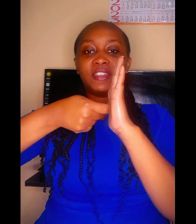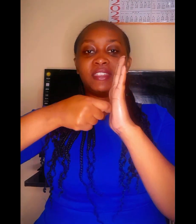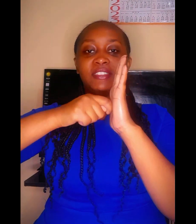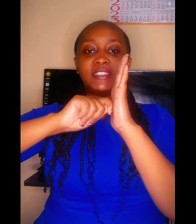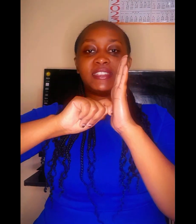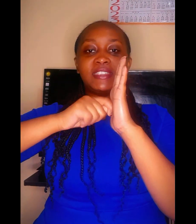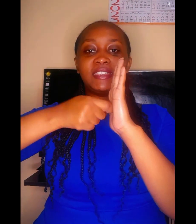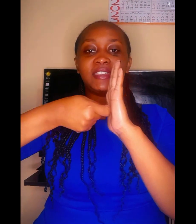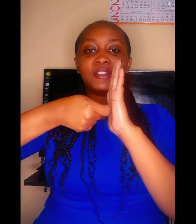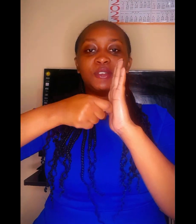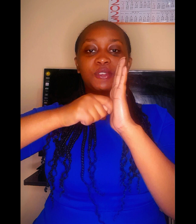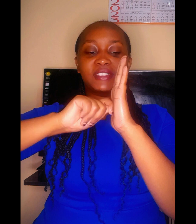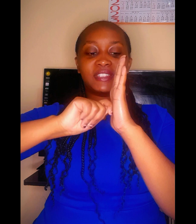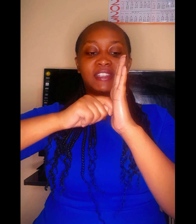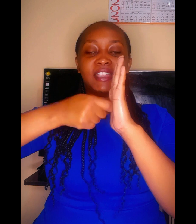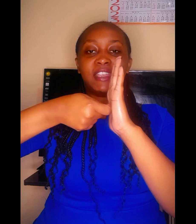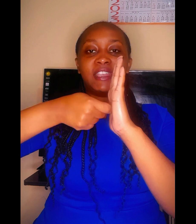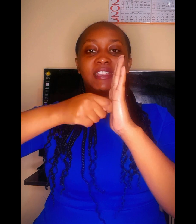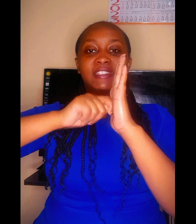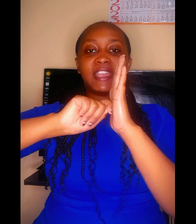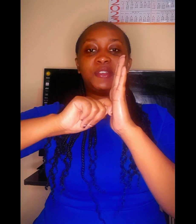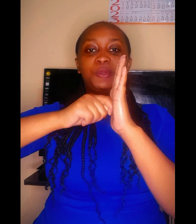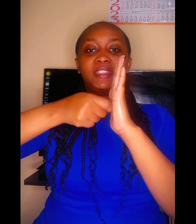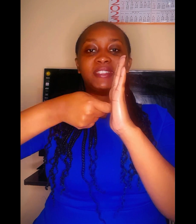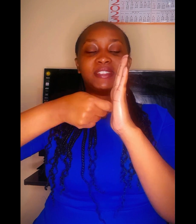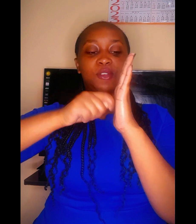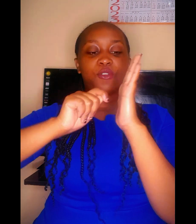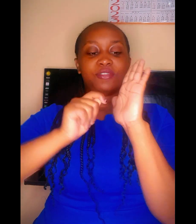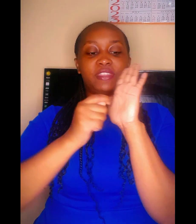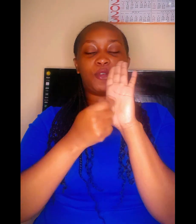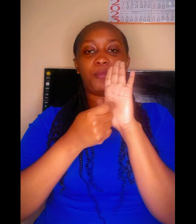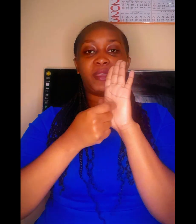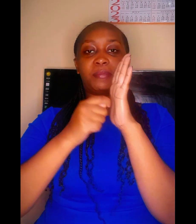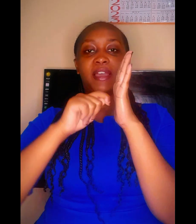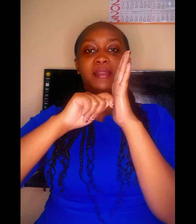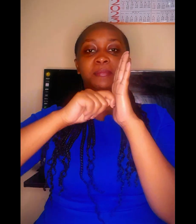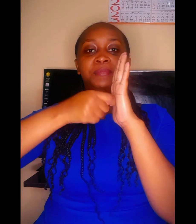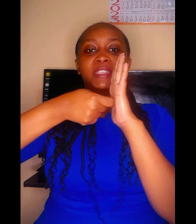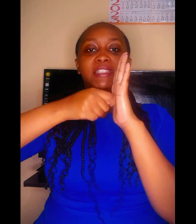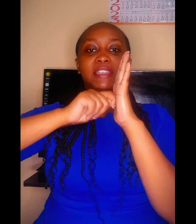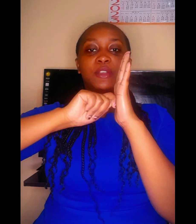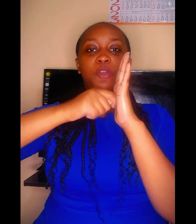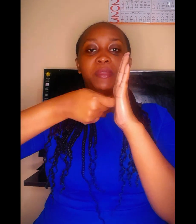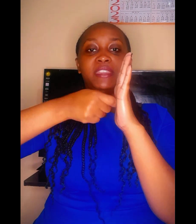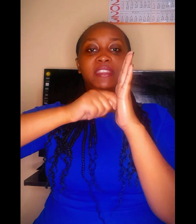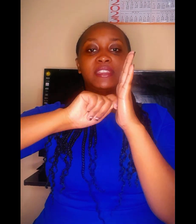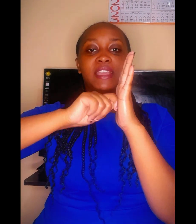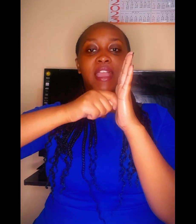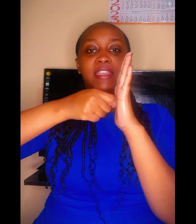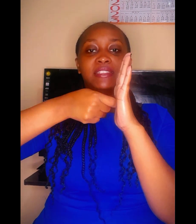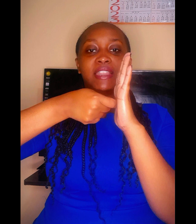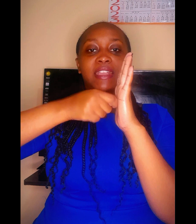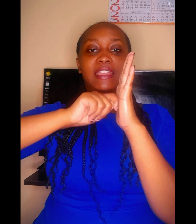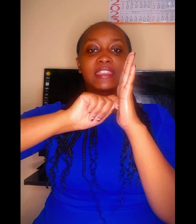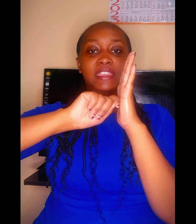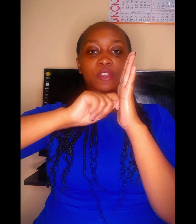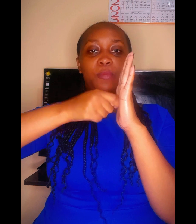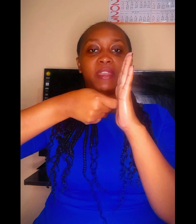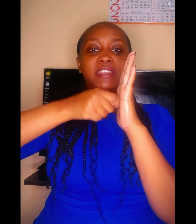the T goes sideways on the open palm. It's like opening, it's like a key opening a